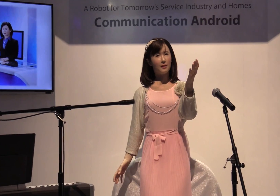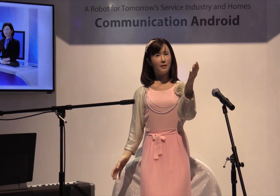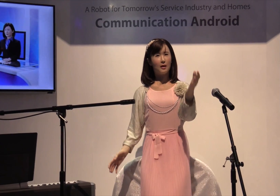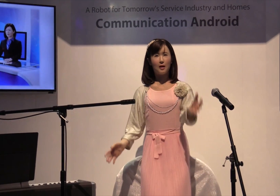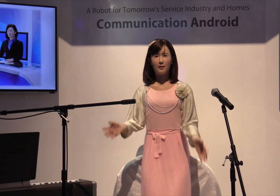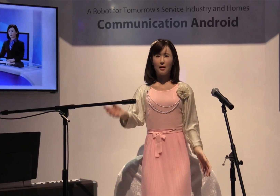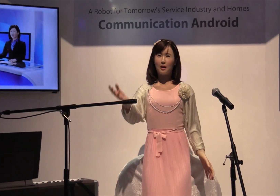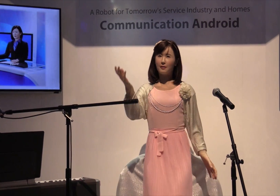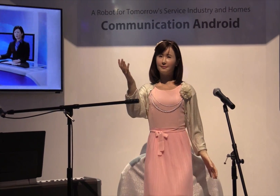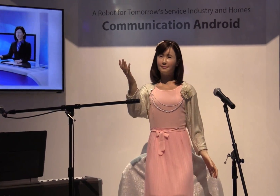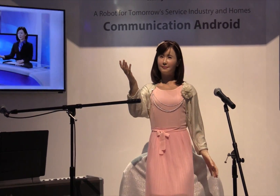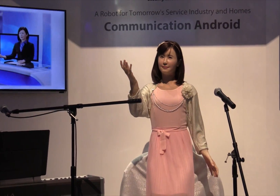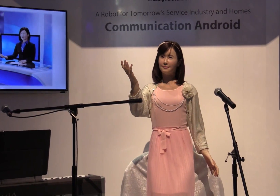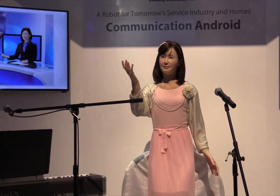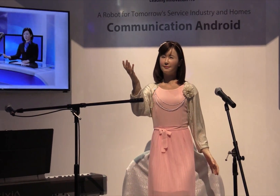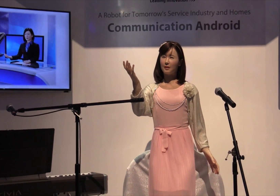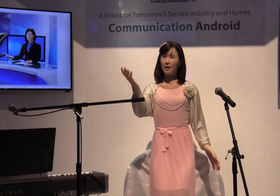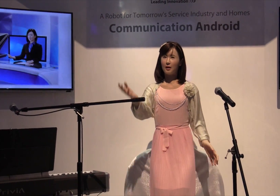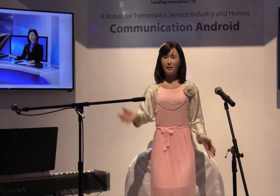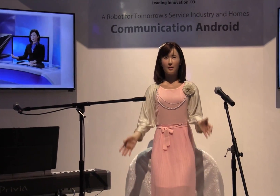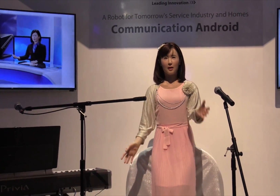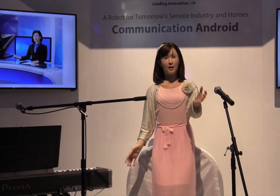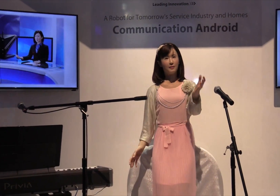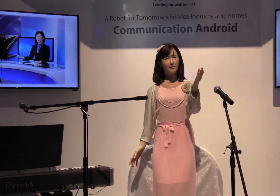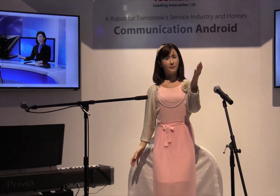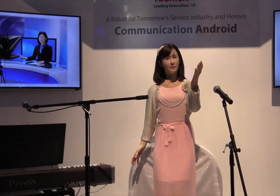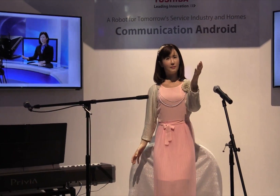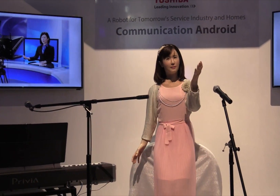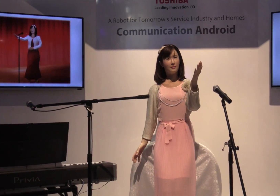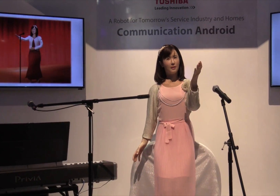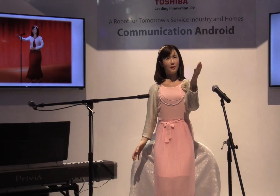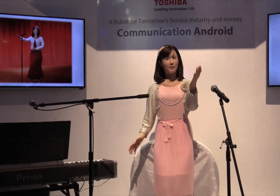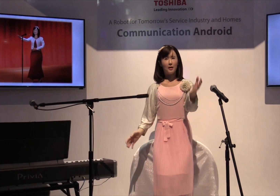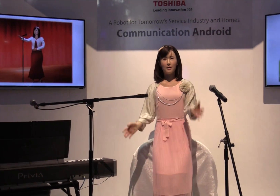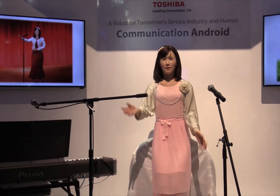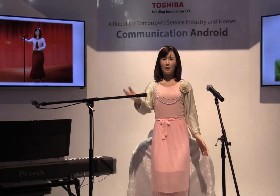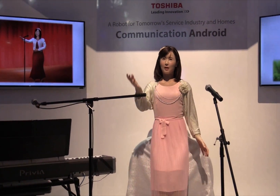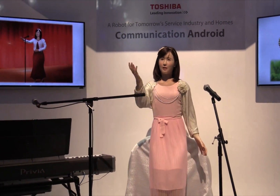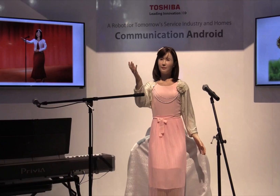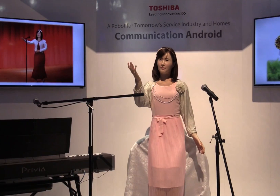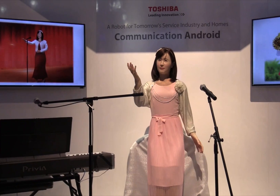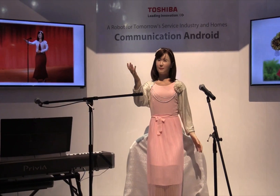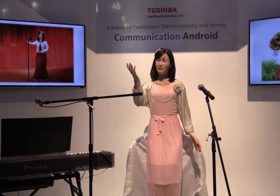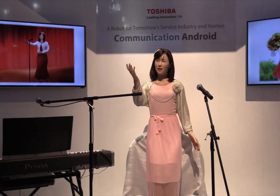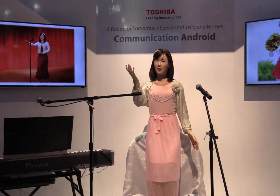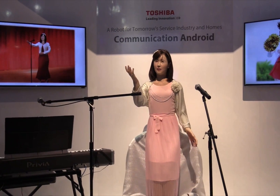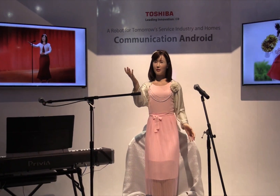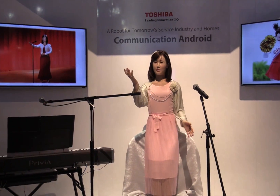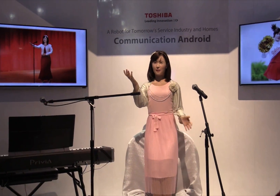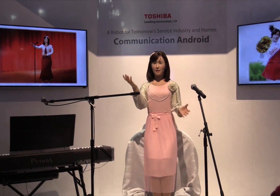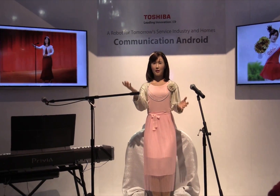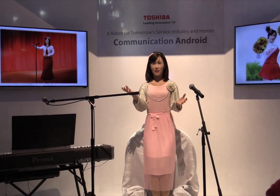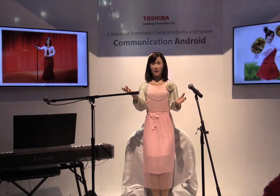youth pastor, cheerleader, entertainer, or many others.